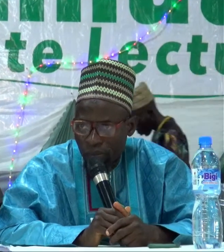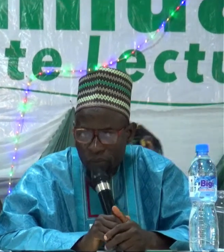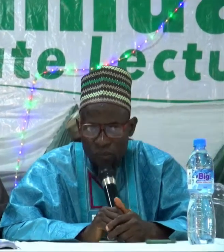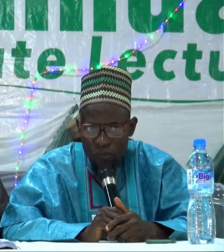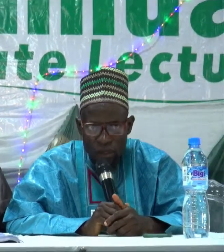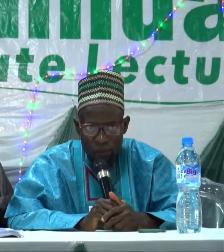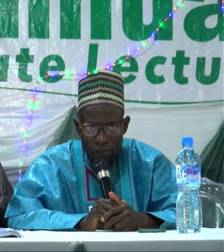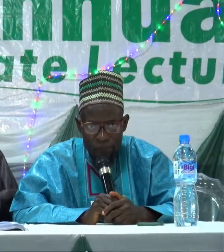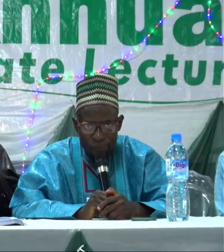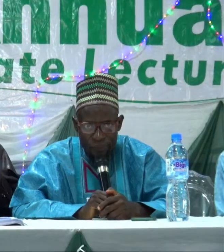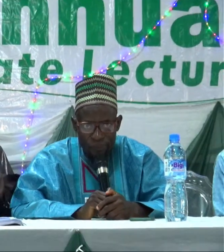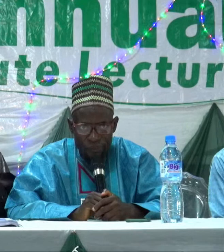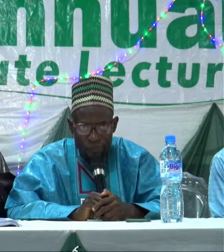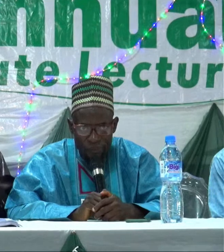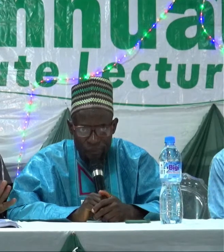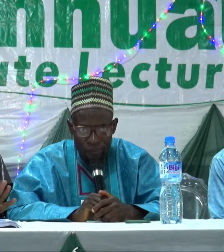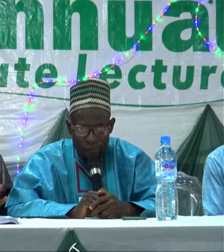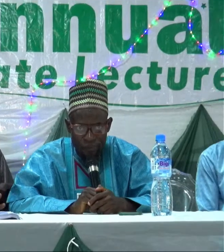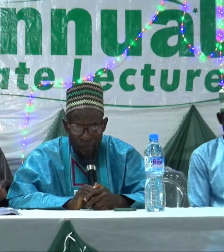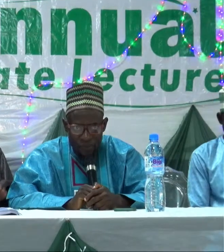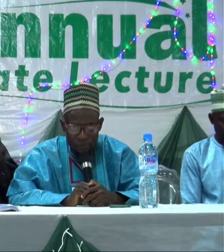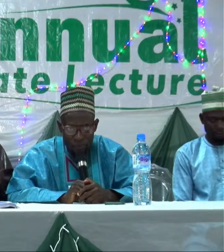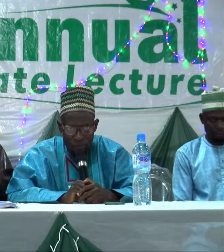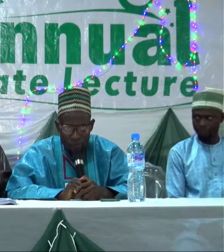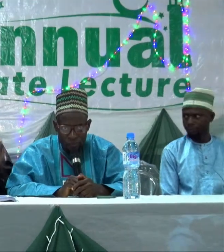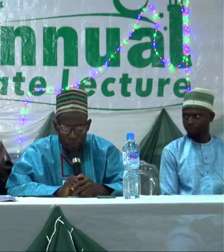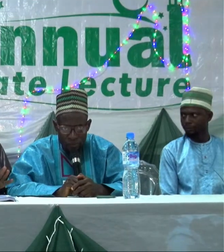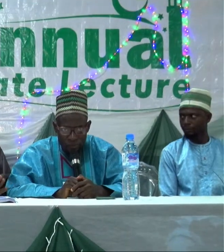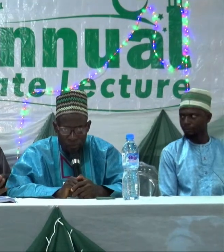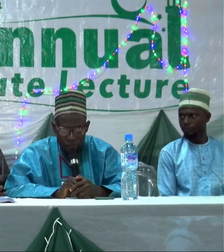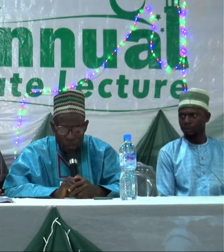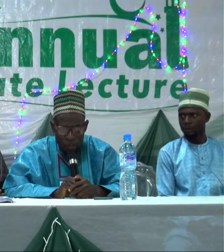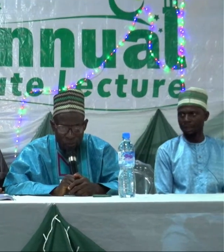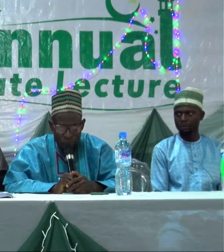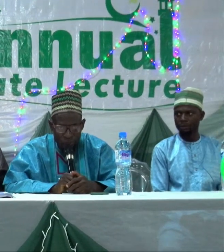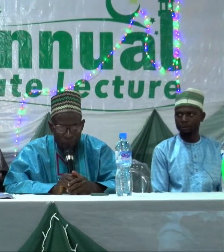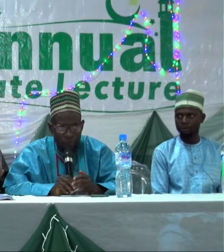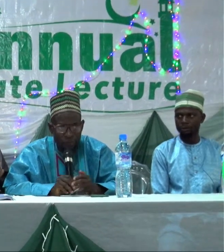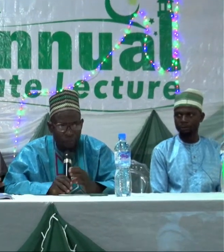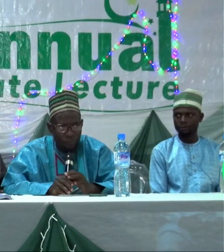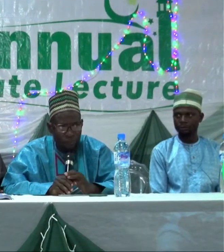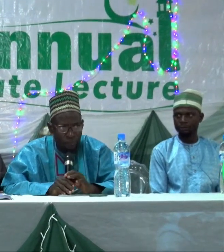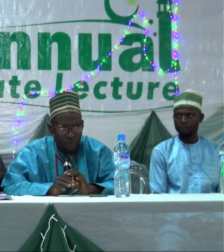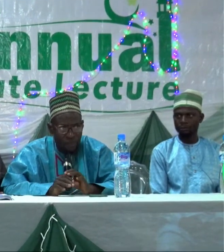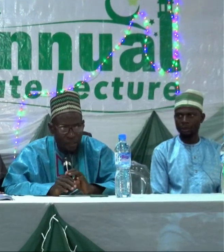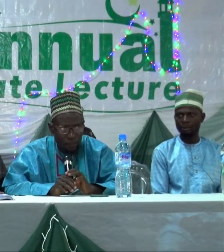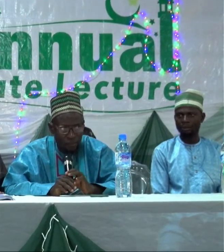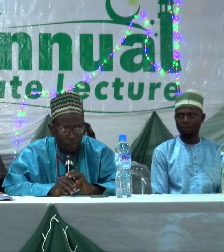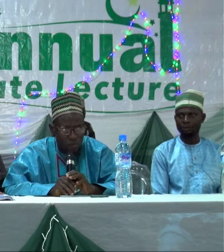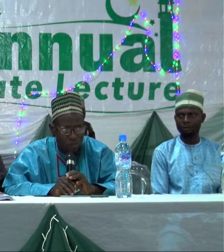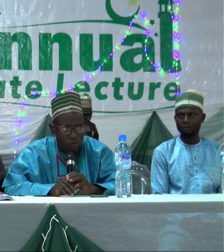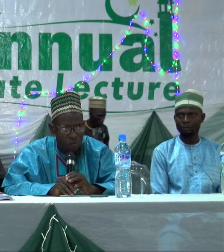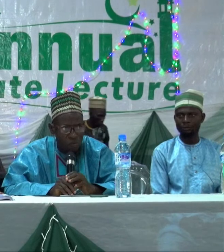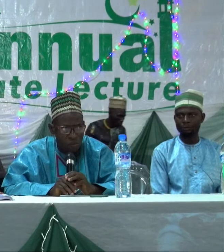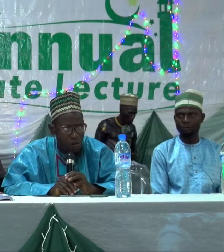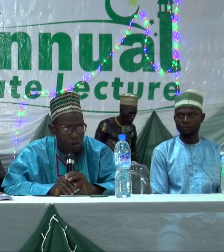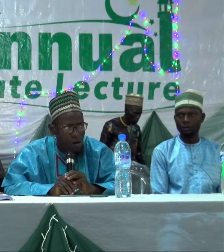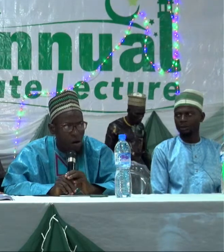fun wa. Amen. Baba n jade karo deja. Amen. Baba n wole kari lewo. Amen. Olorun wa sa fun wa lokan bale. Olala